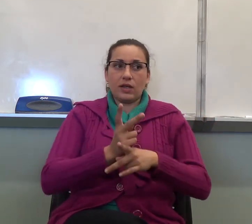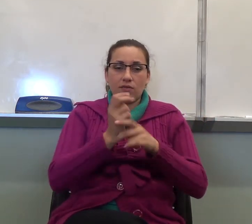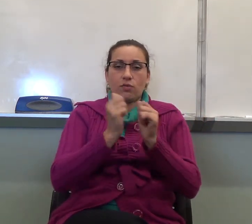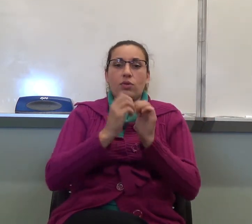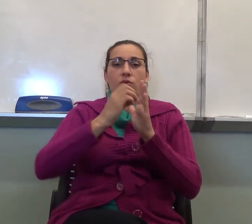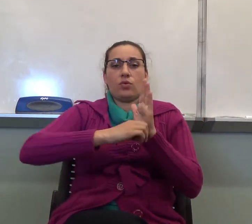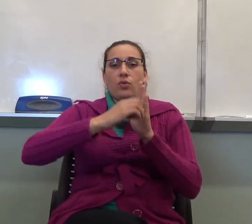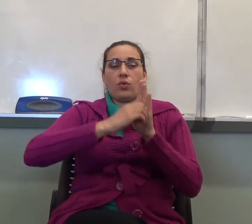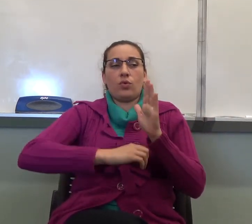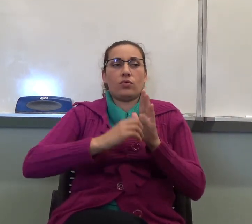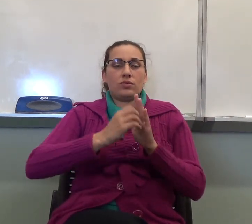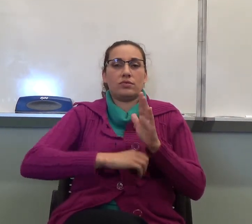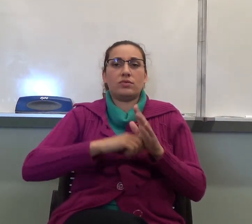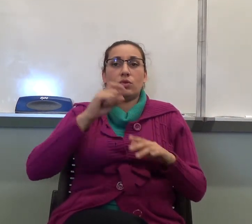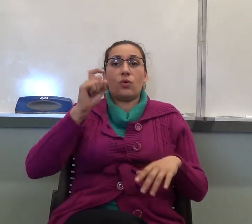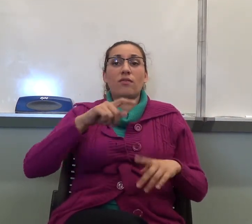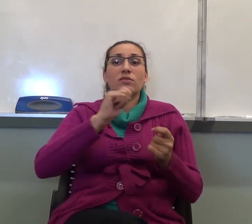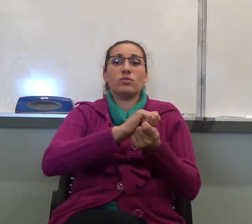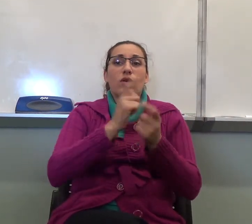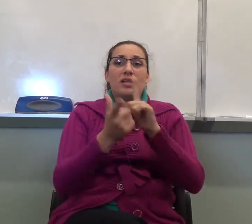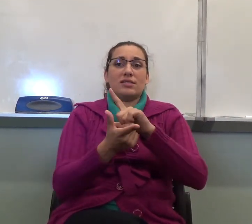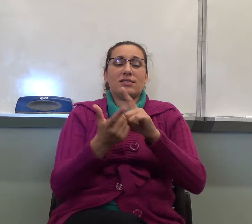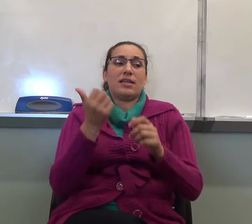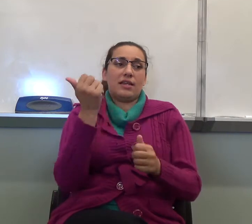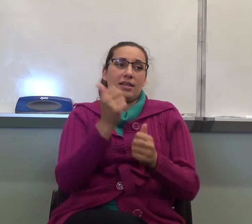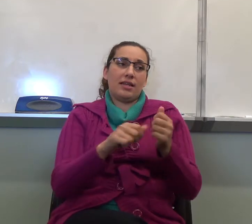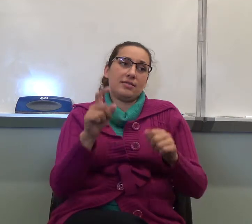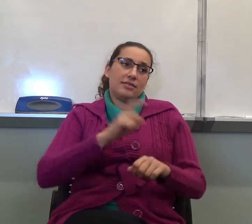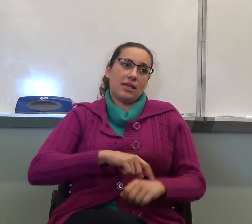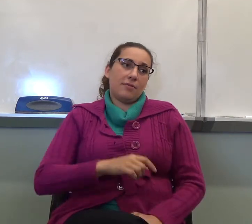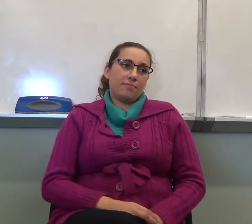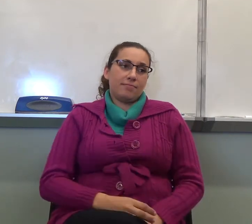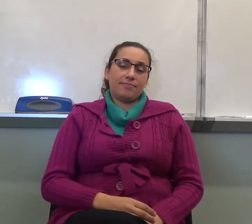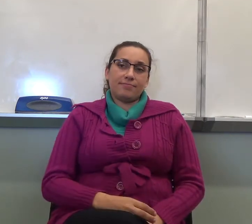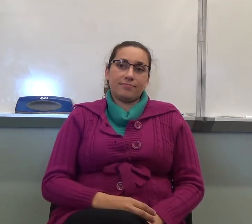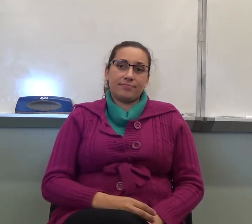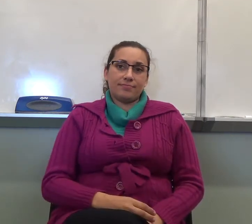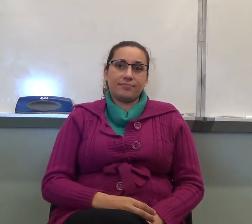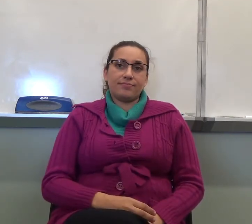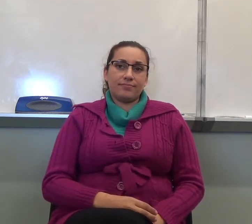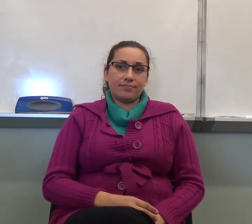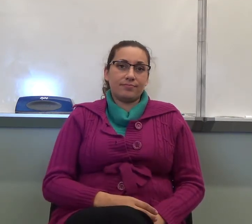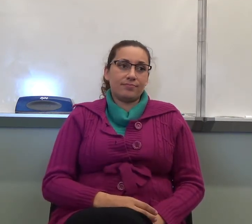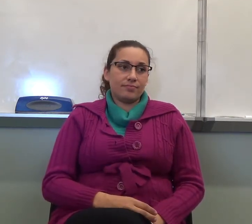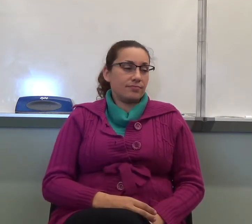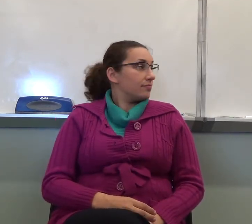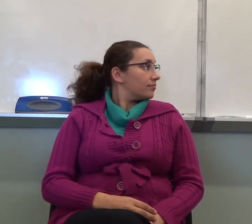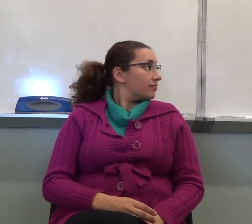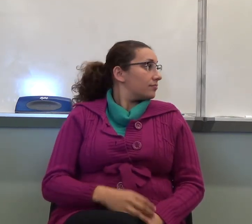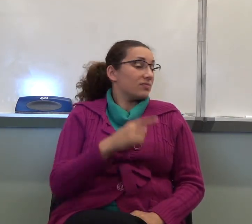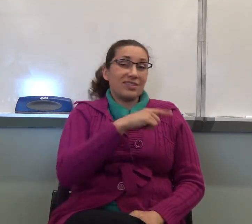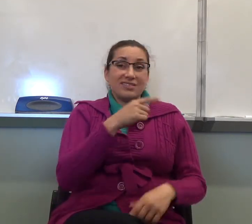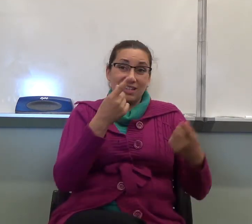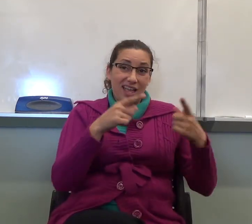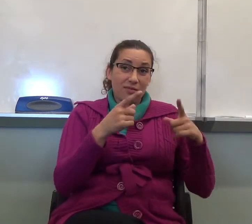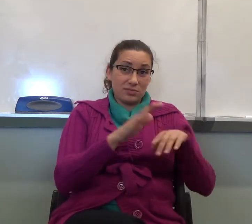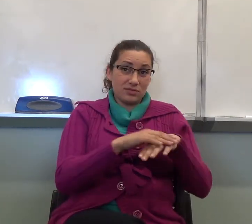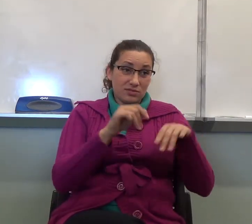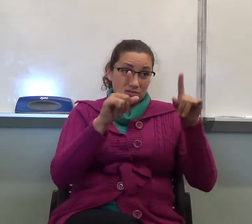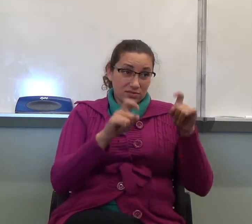have to translate it each time, because this is not the kind of stuff we usually think about, you know. So when it occurs on the test, you have to say, wait a minute, I got to slow